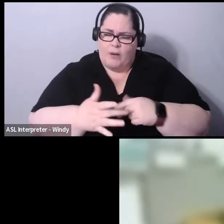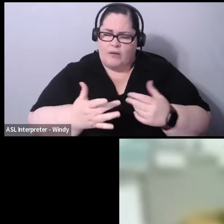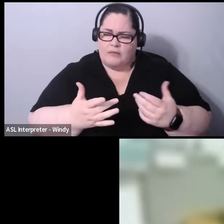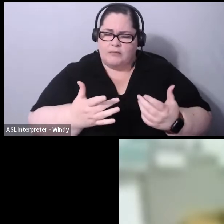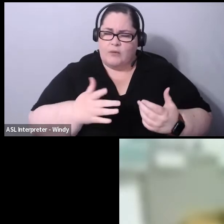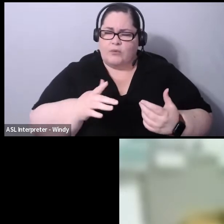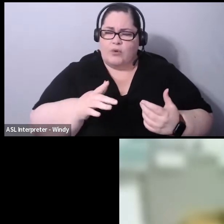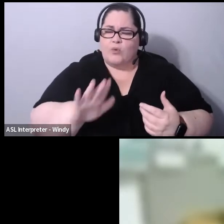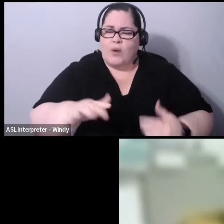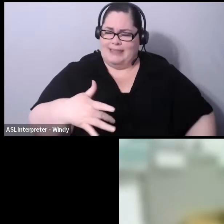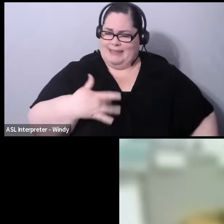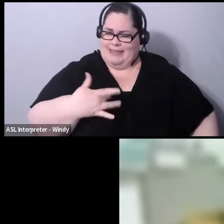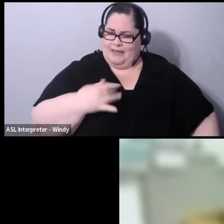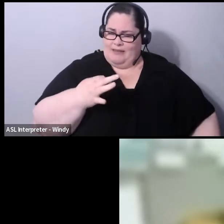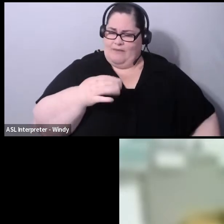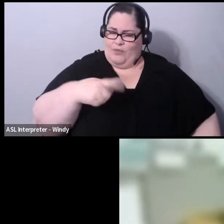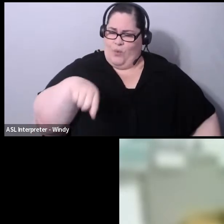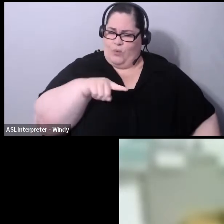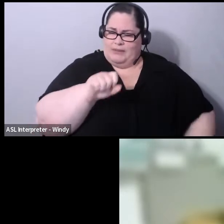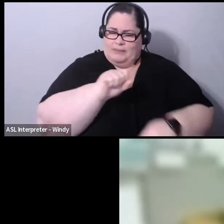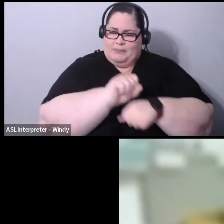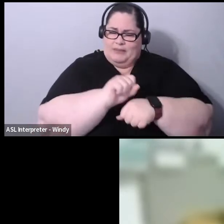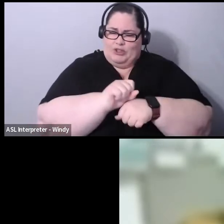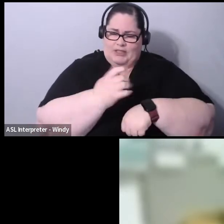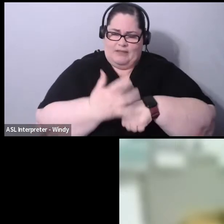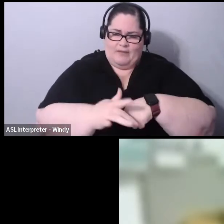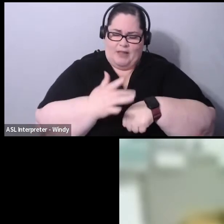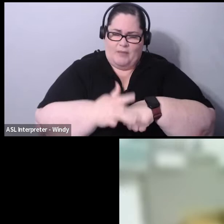your sense, are some of them